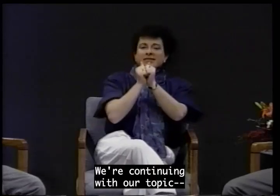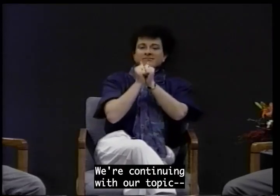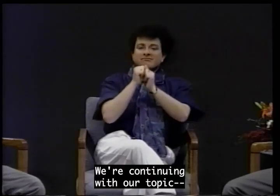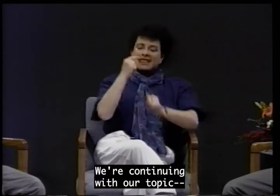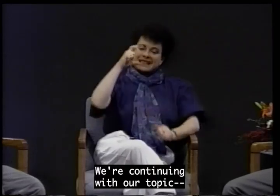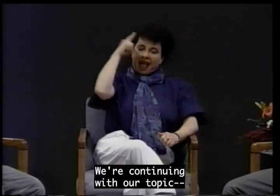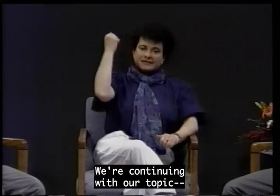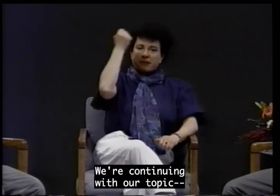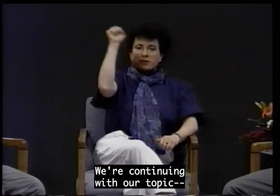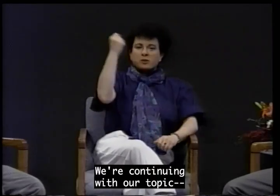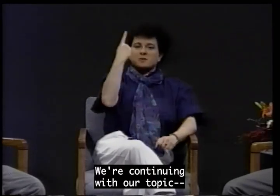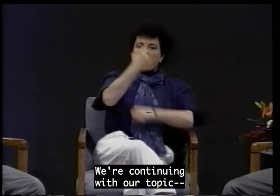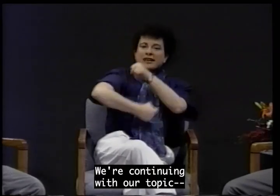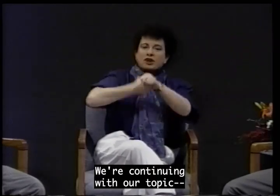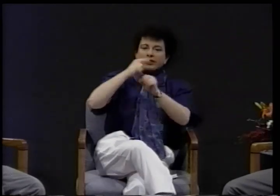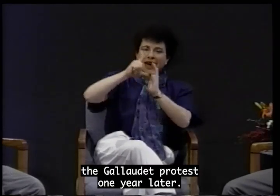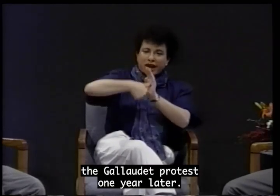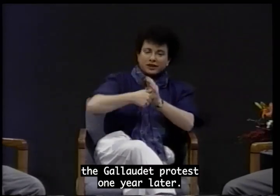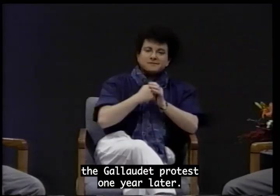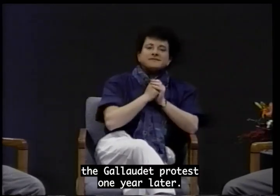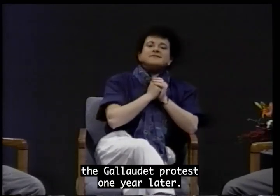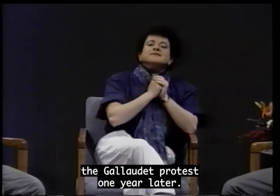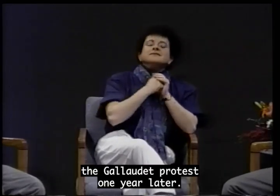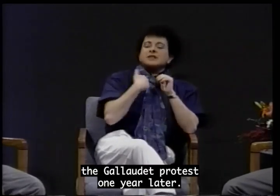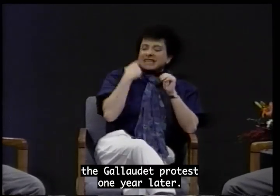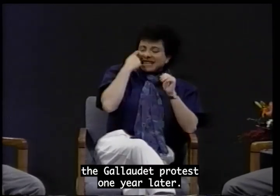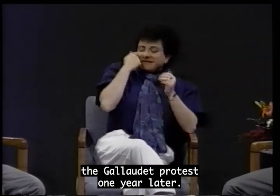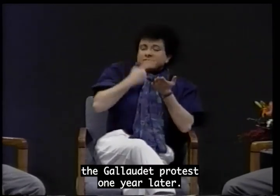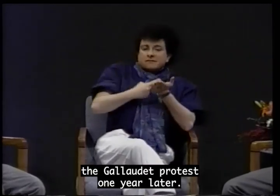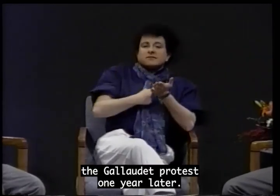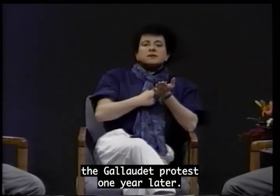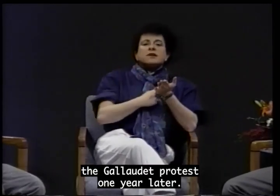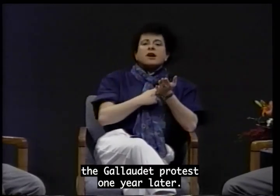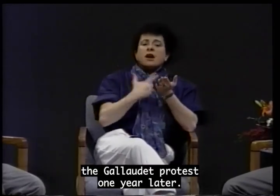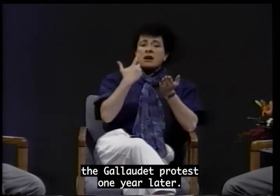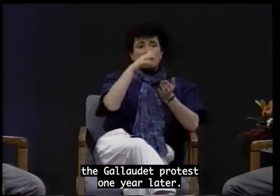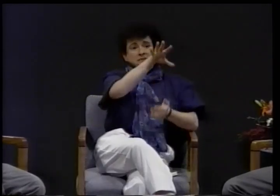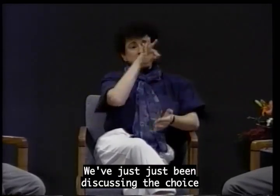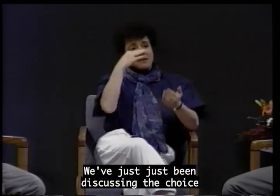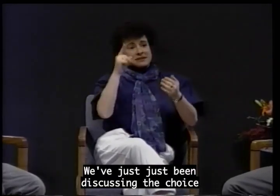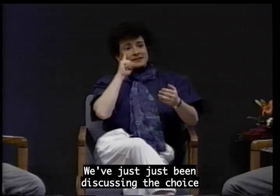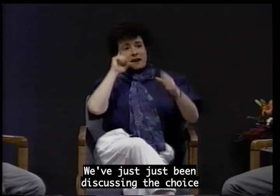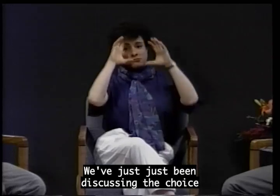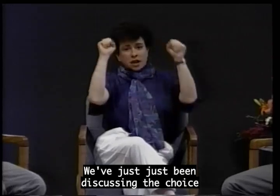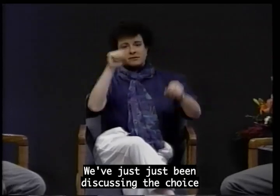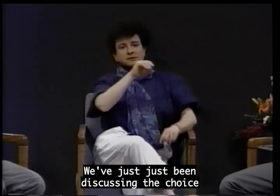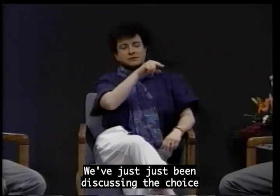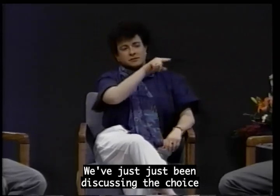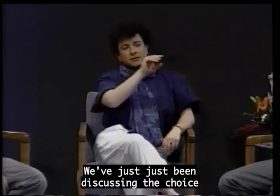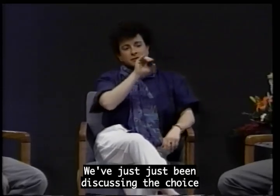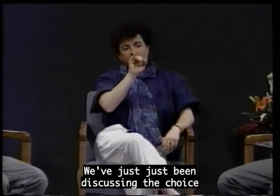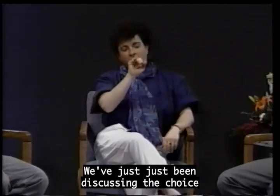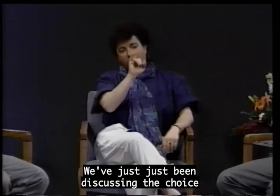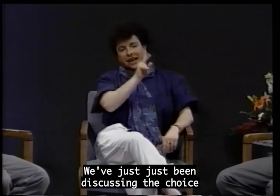We're continuing with our topic, the Gallaudet protest, 1 year later. We've just been discussing the